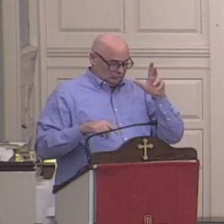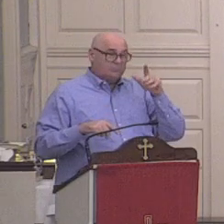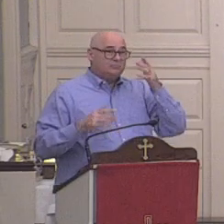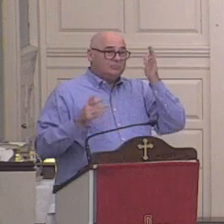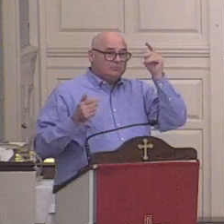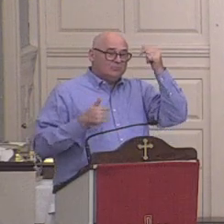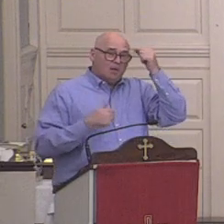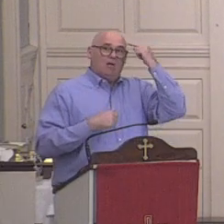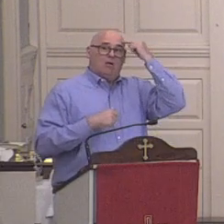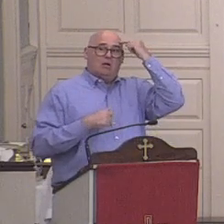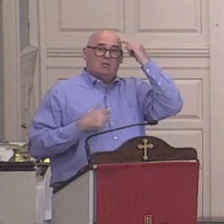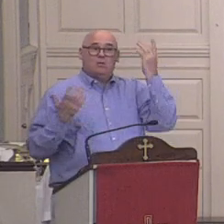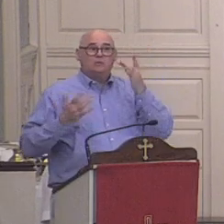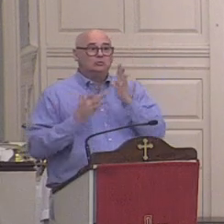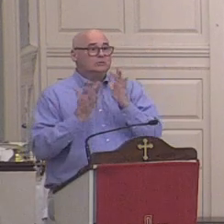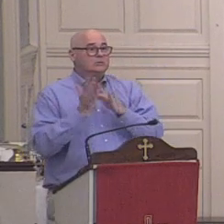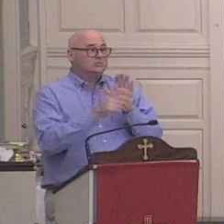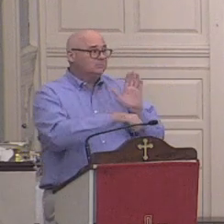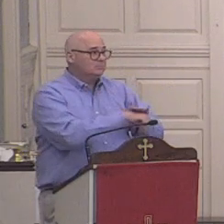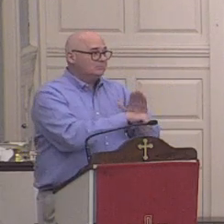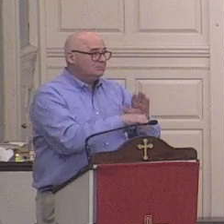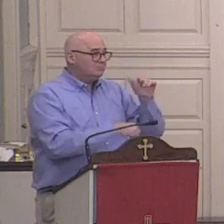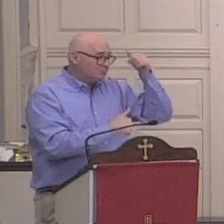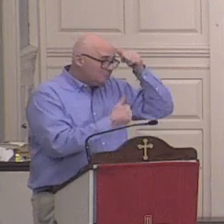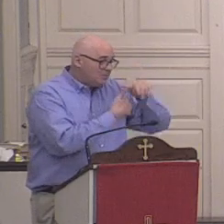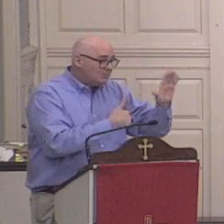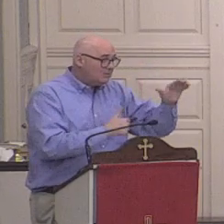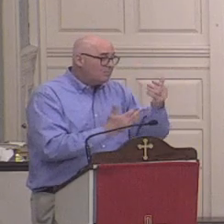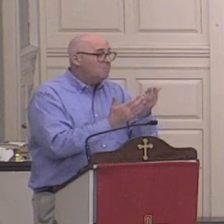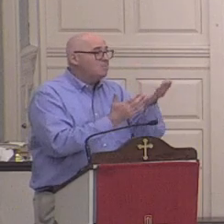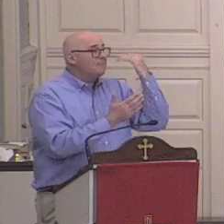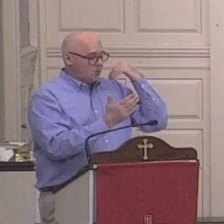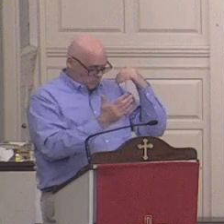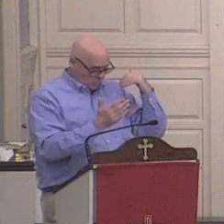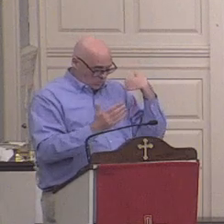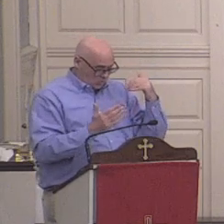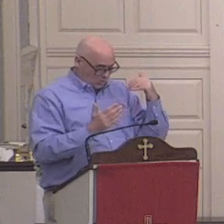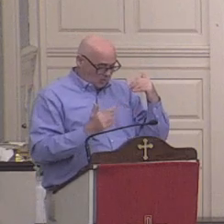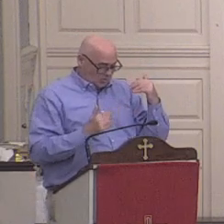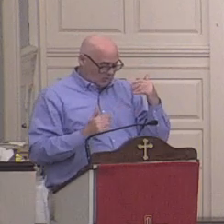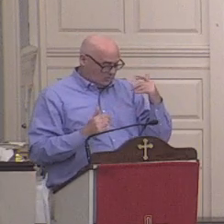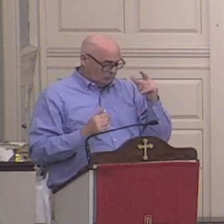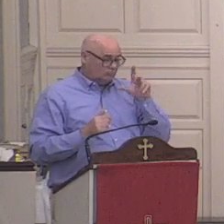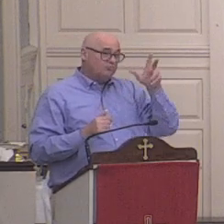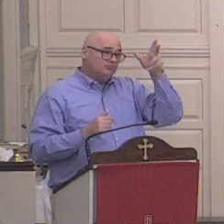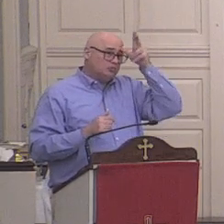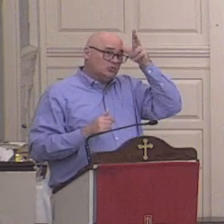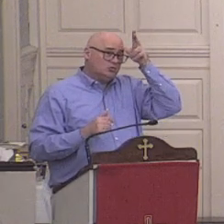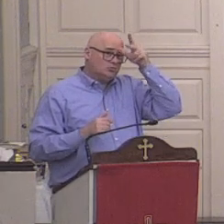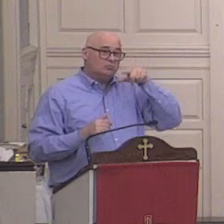"Before the cock crows twice, you will deny me three times."